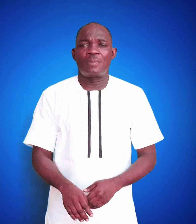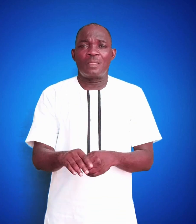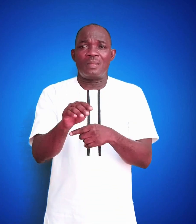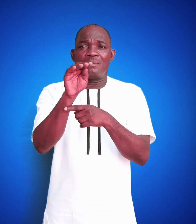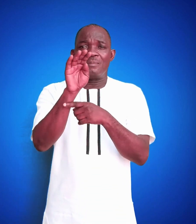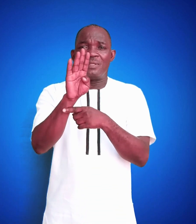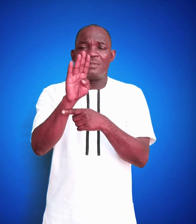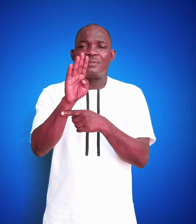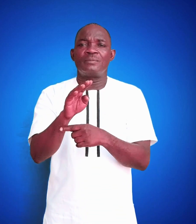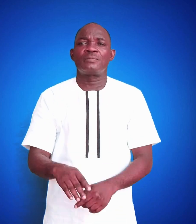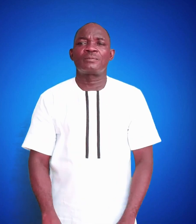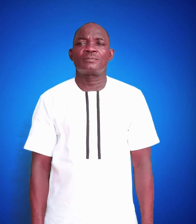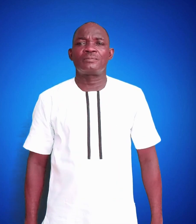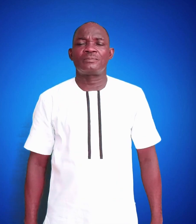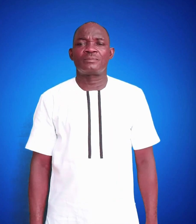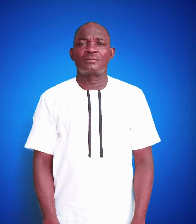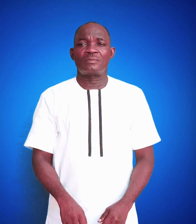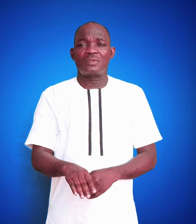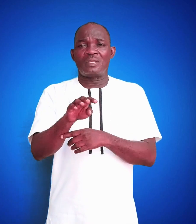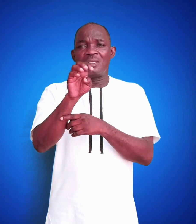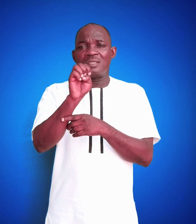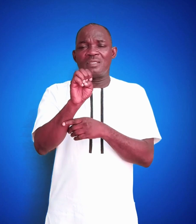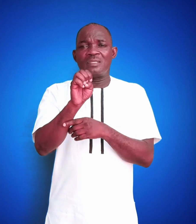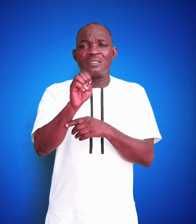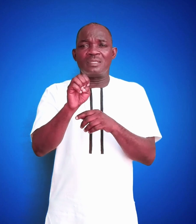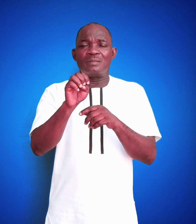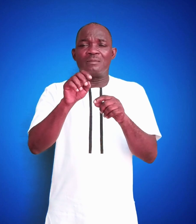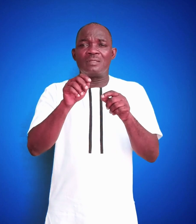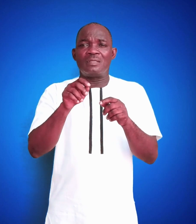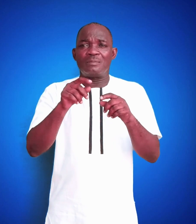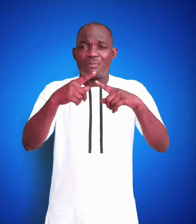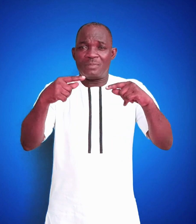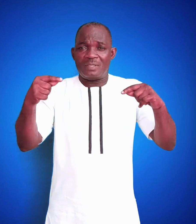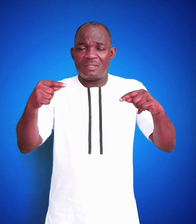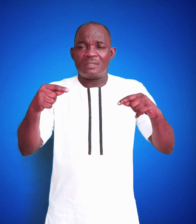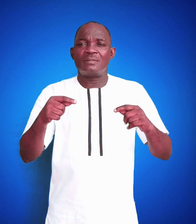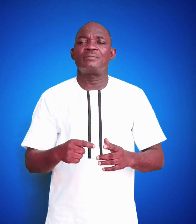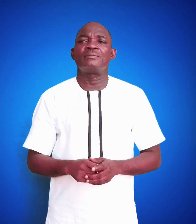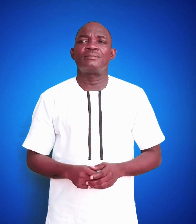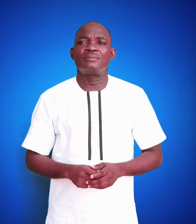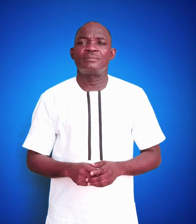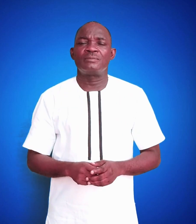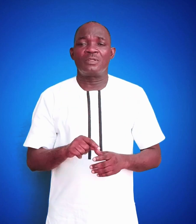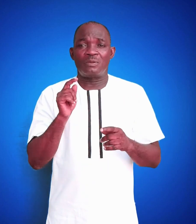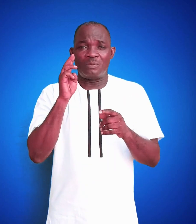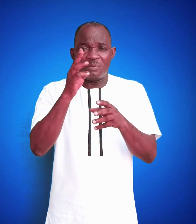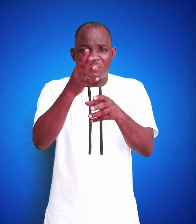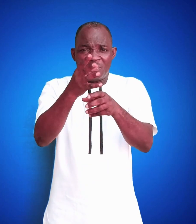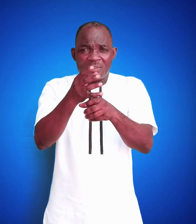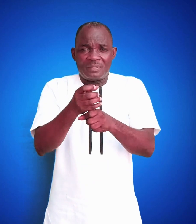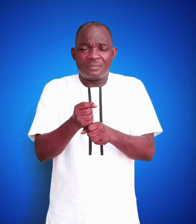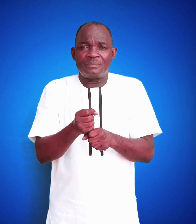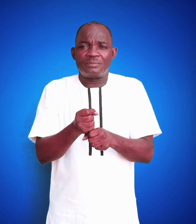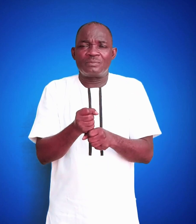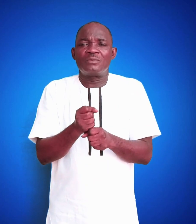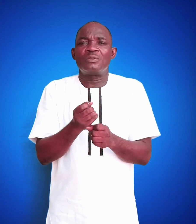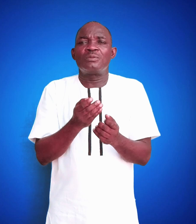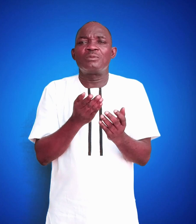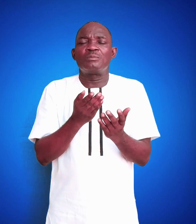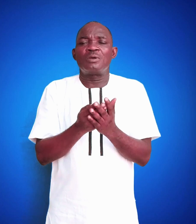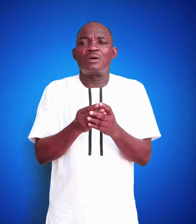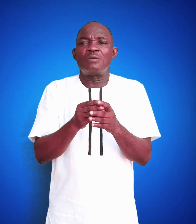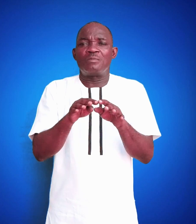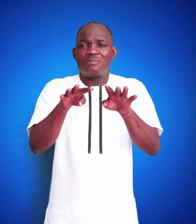B. The eSwitch payment platform receives